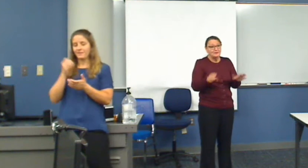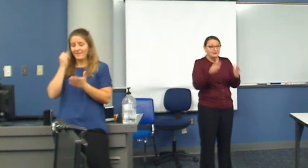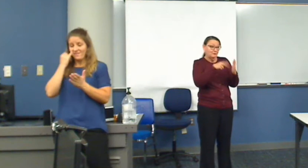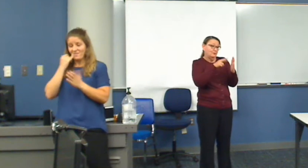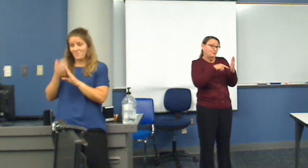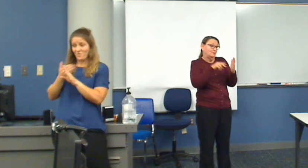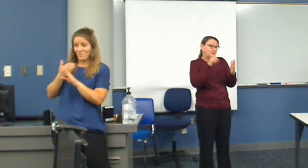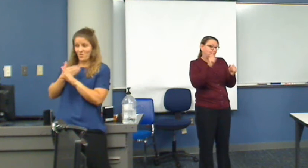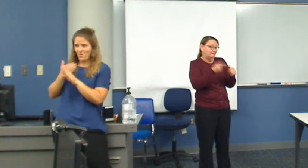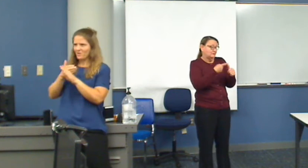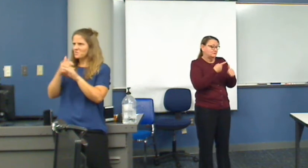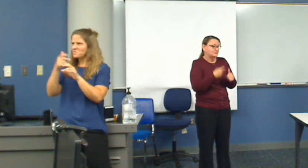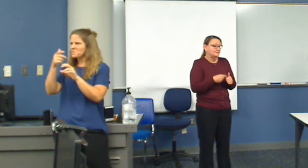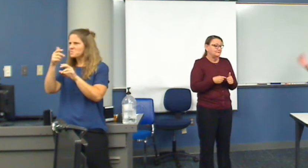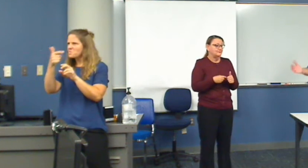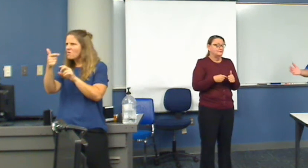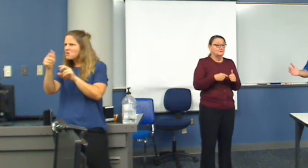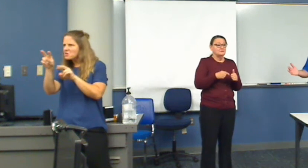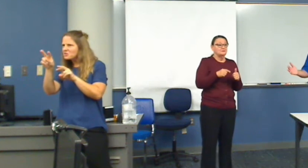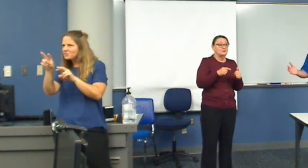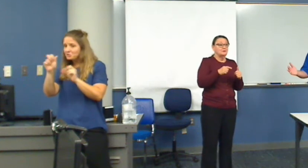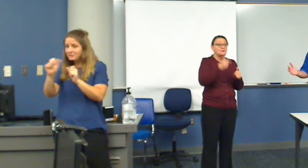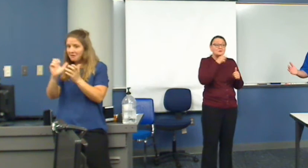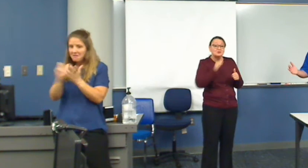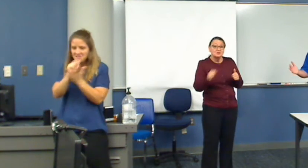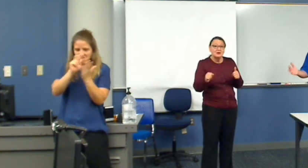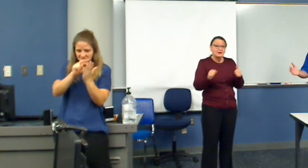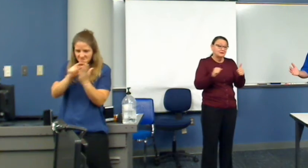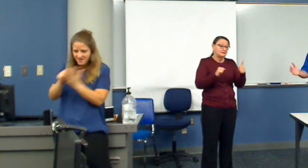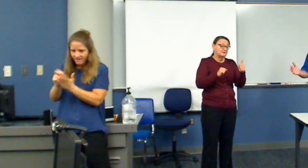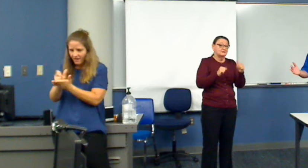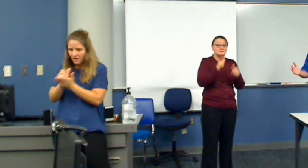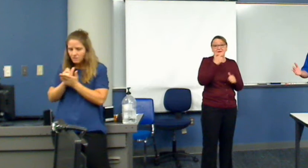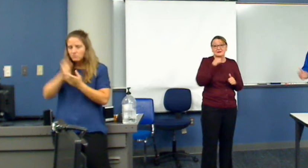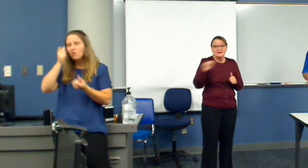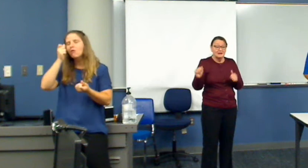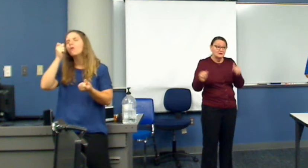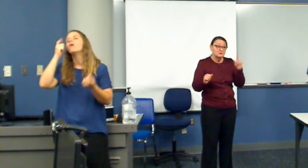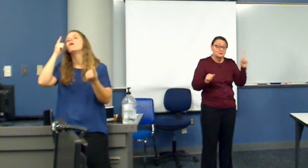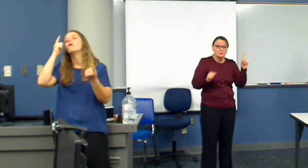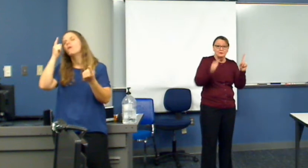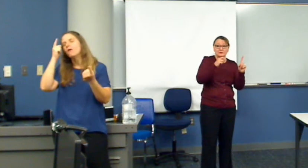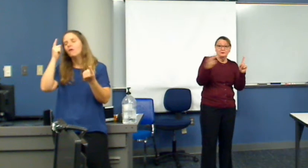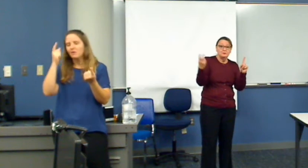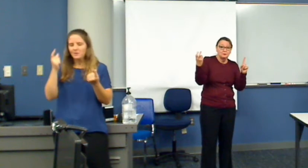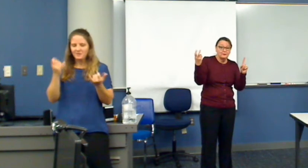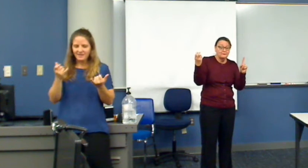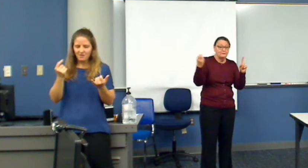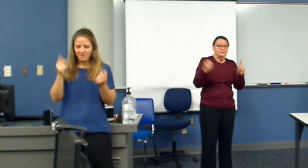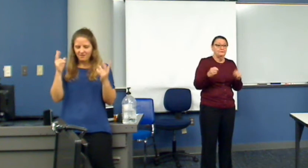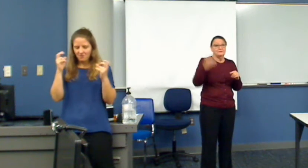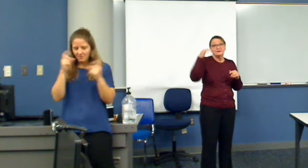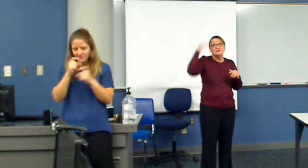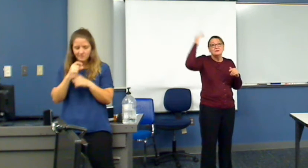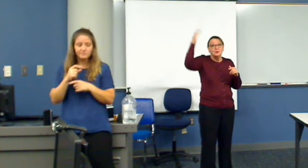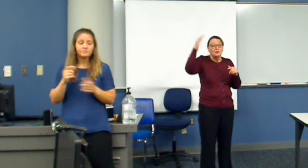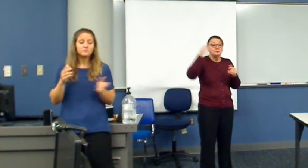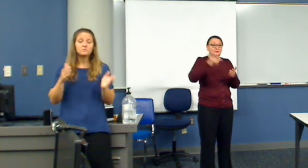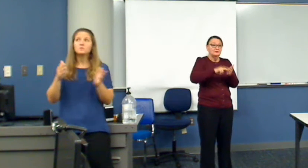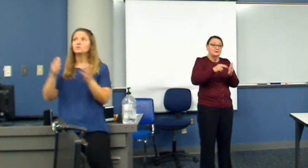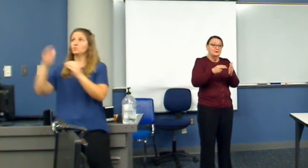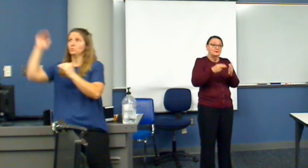definition for a child from 1 to 12, the adult is more than 12. Okay. Now, on an